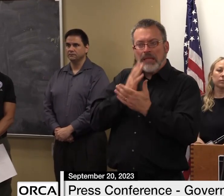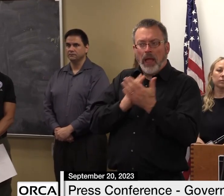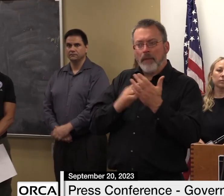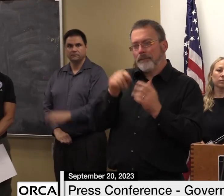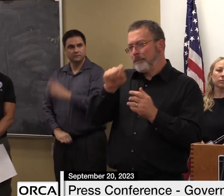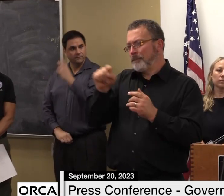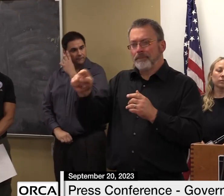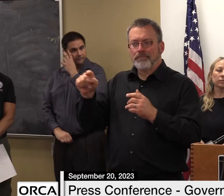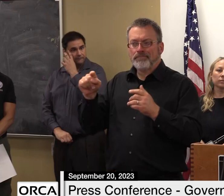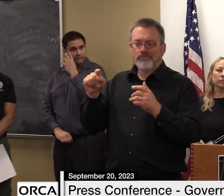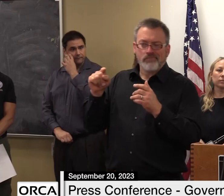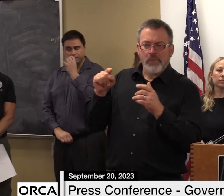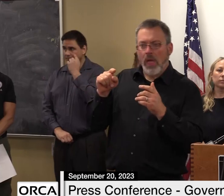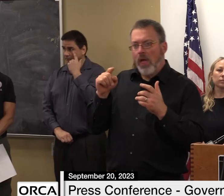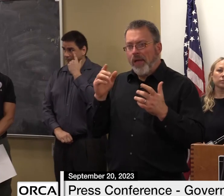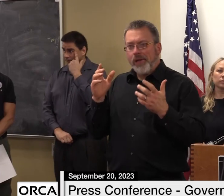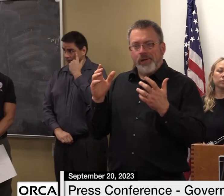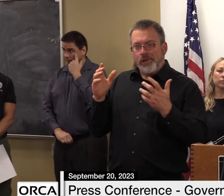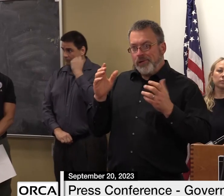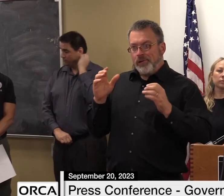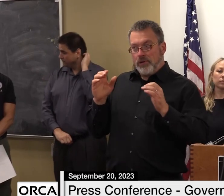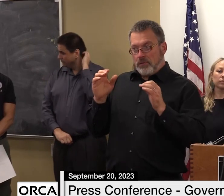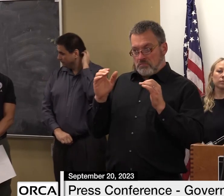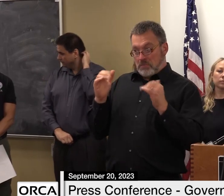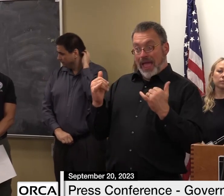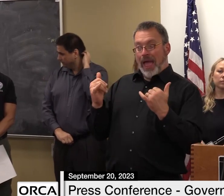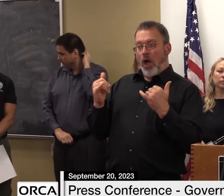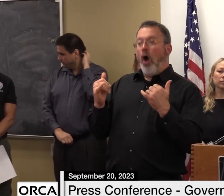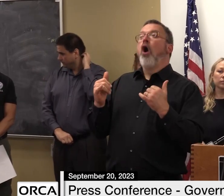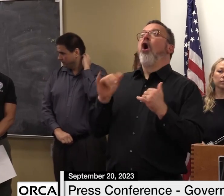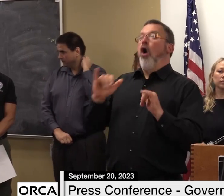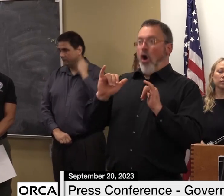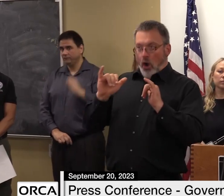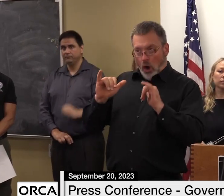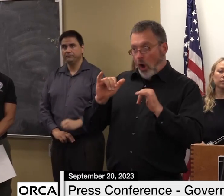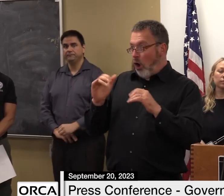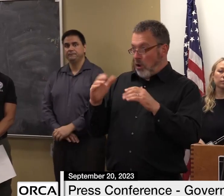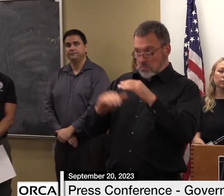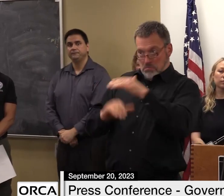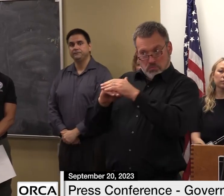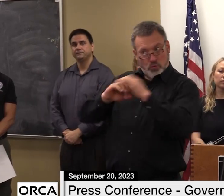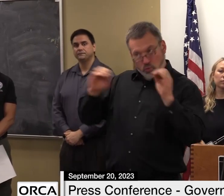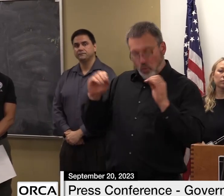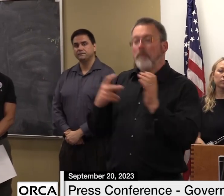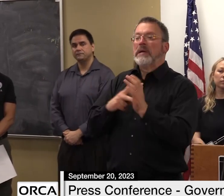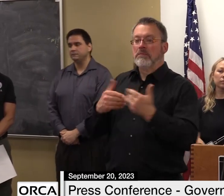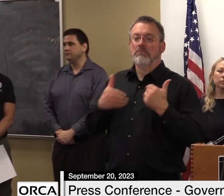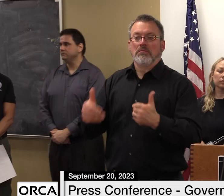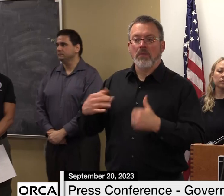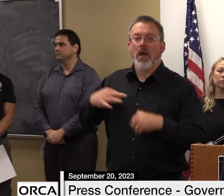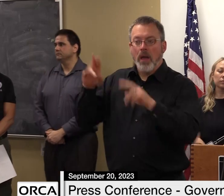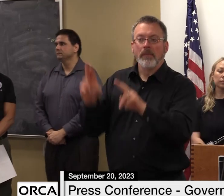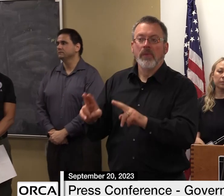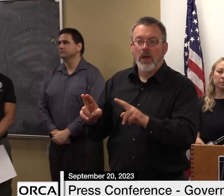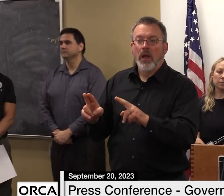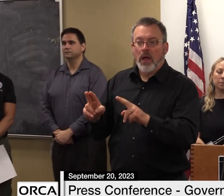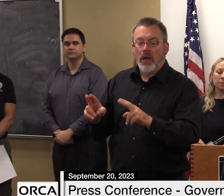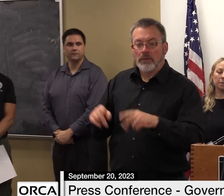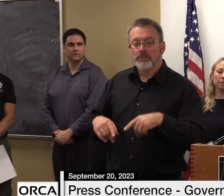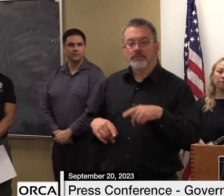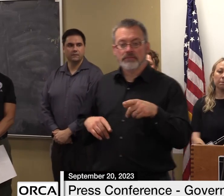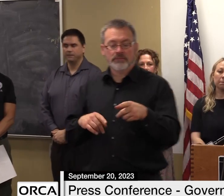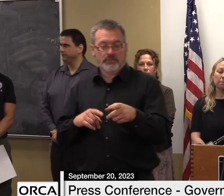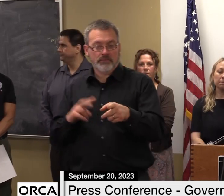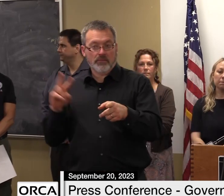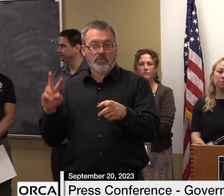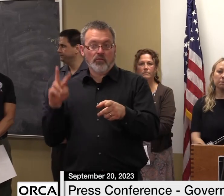there is not a cap. If that answers your question. Is the state doing anything to kind of make sure